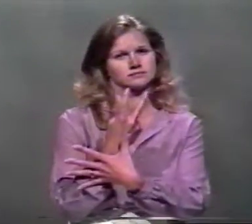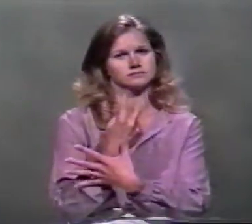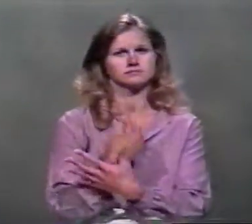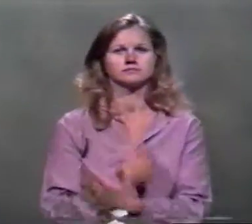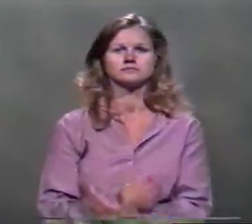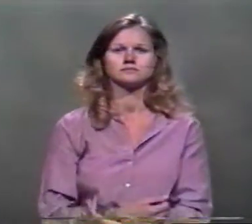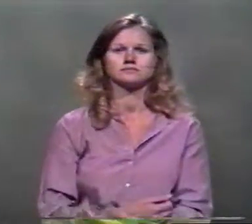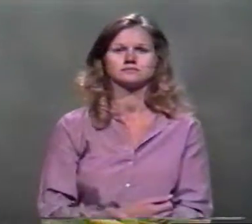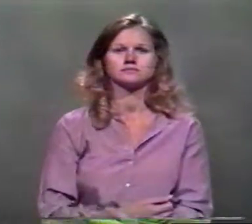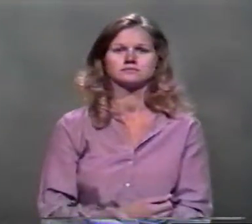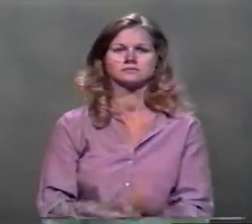2 on Monday.